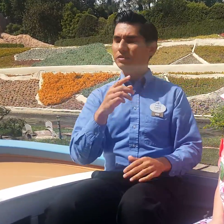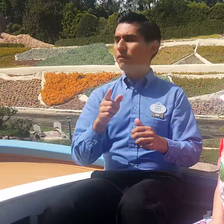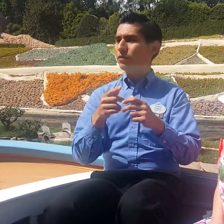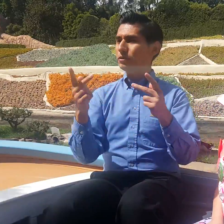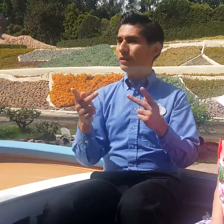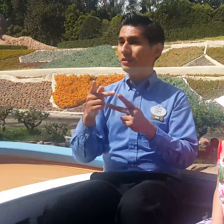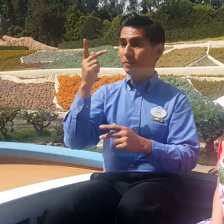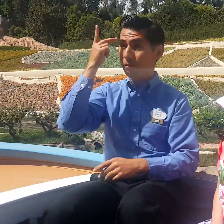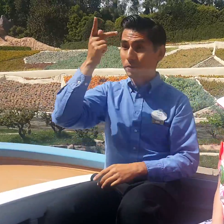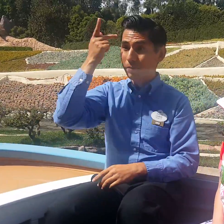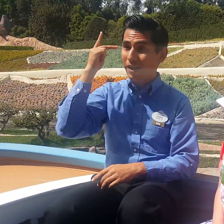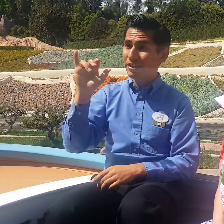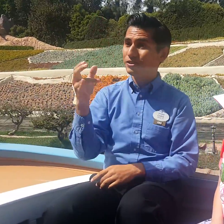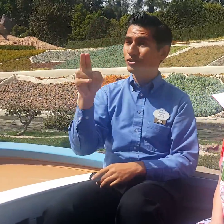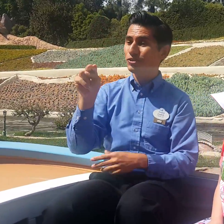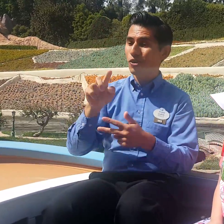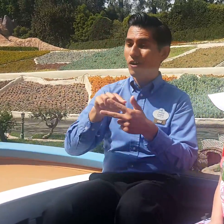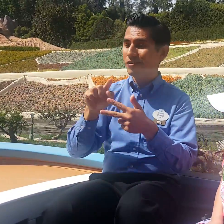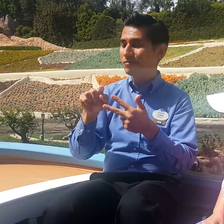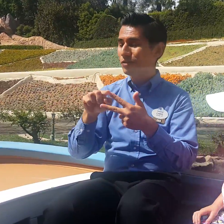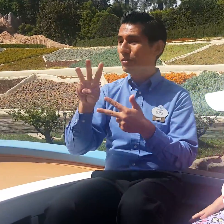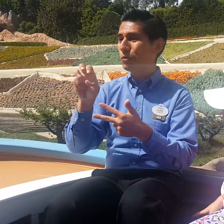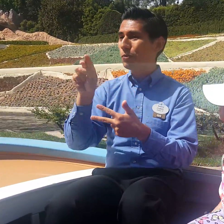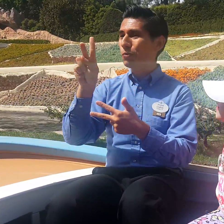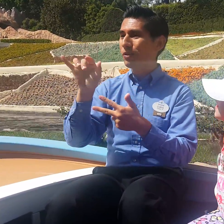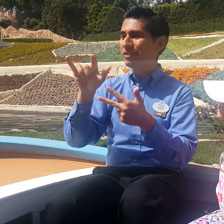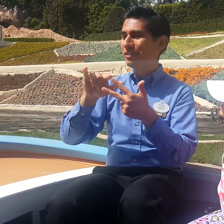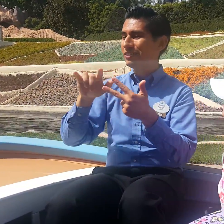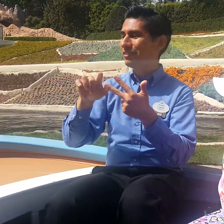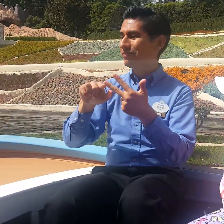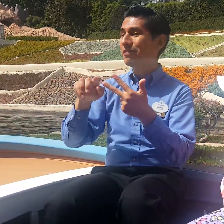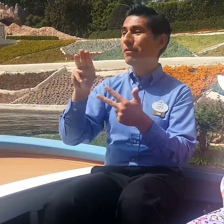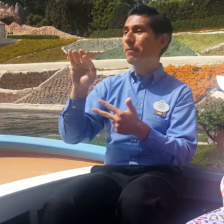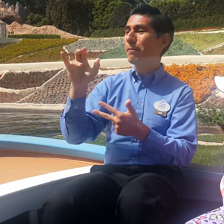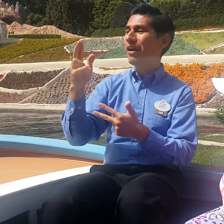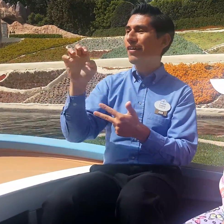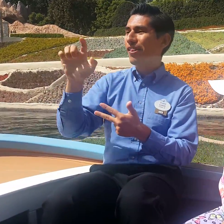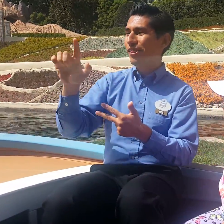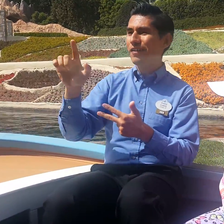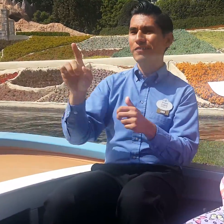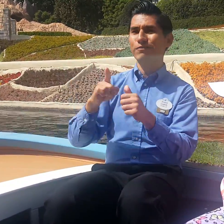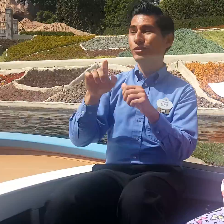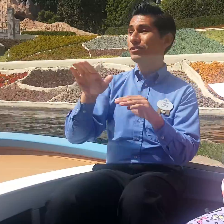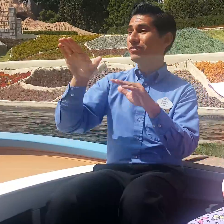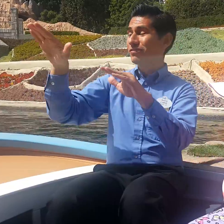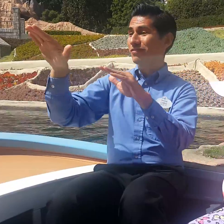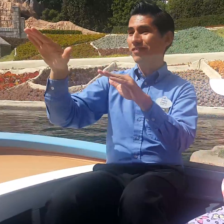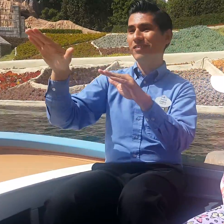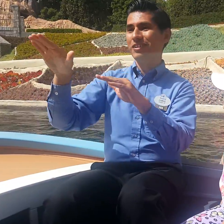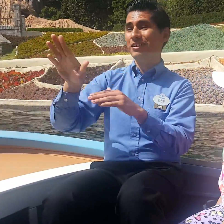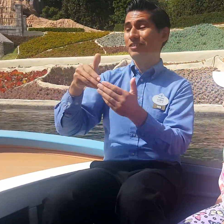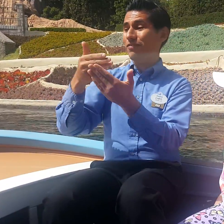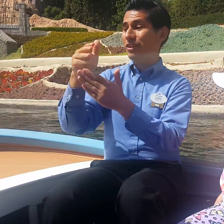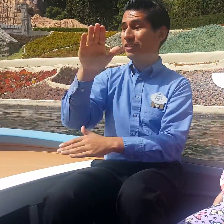John, Wendy, and Michael Darling first took flight with the help of Tinkerbell's pixie dust, so they would fly off to Neverland and never ever have to grow